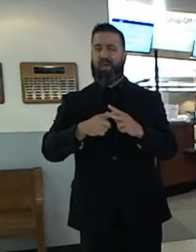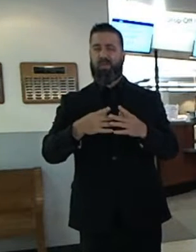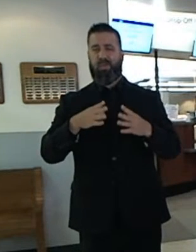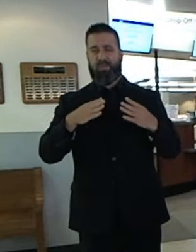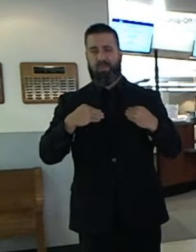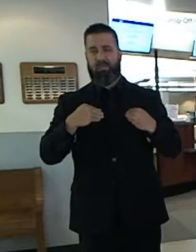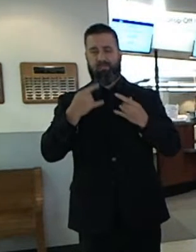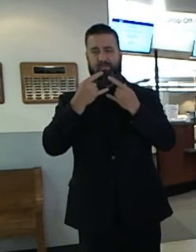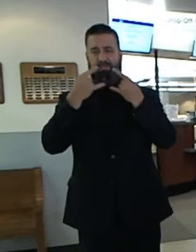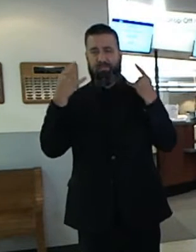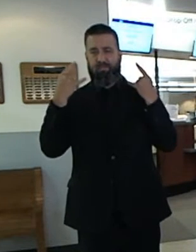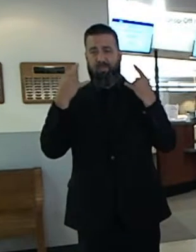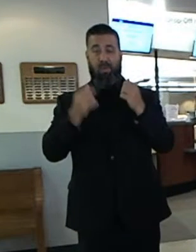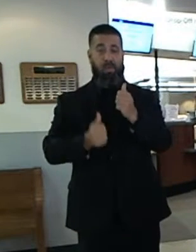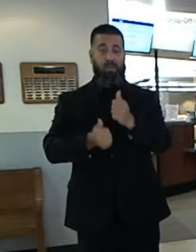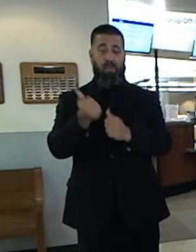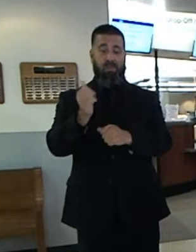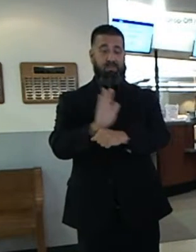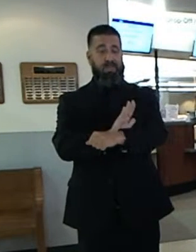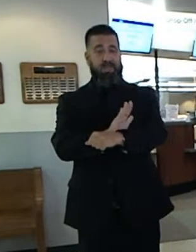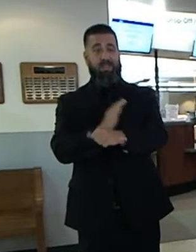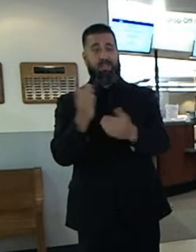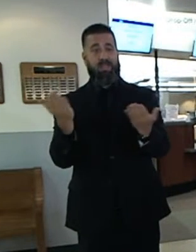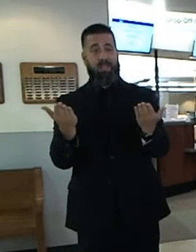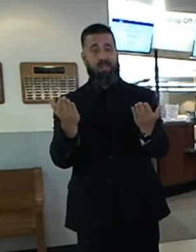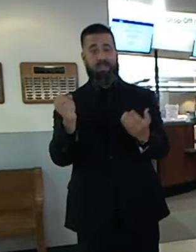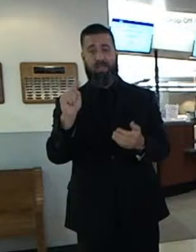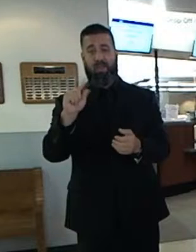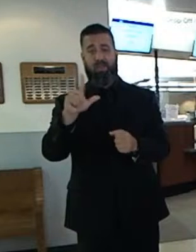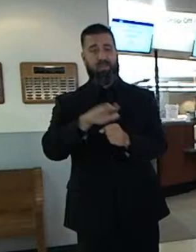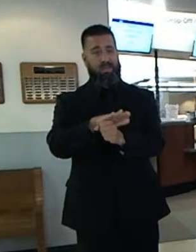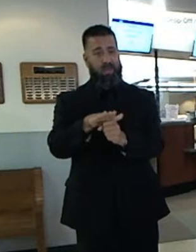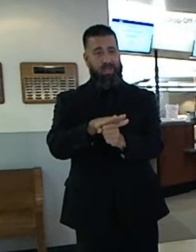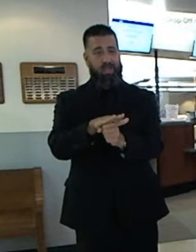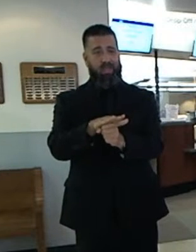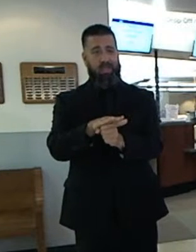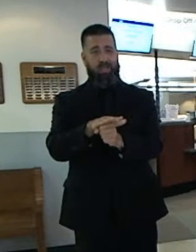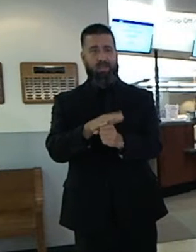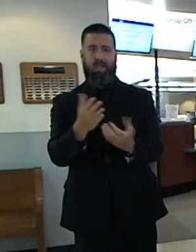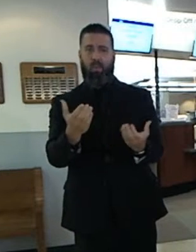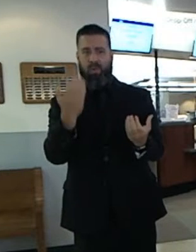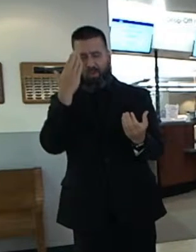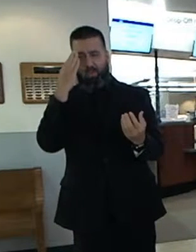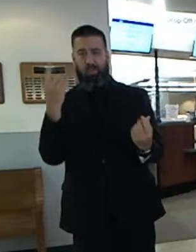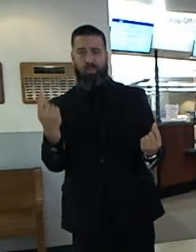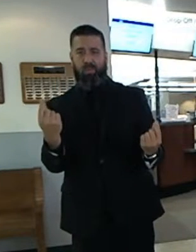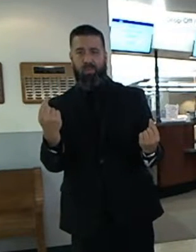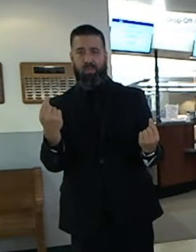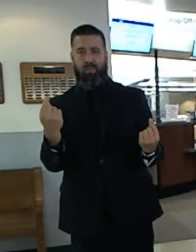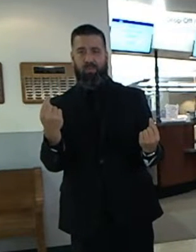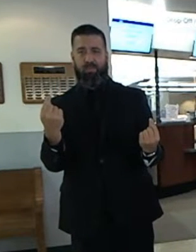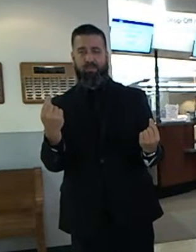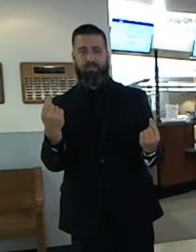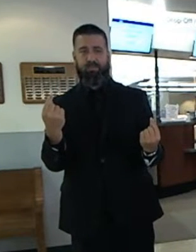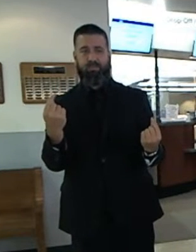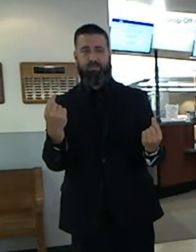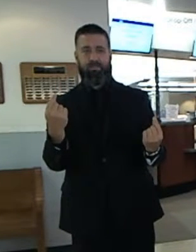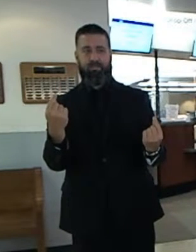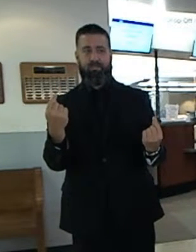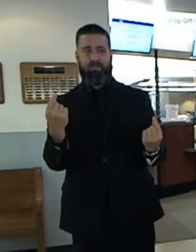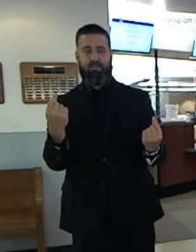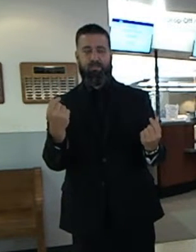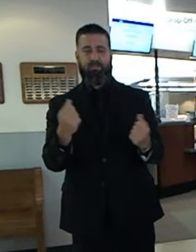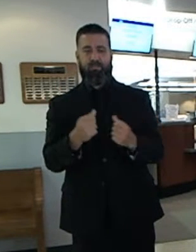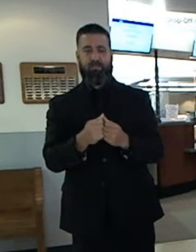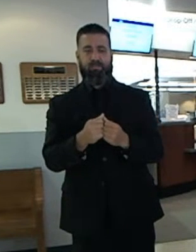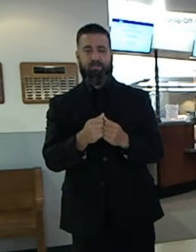of our businesses, most citizens in St. Louis County, they just want to know what the right thing to do is so they can do it. The outliers and the folks